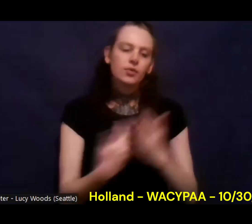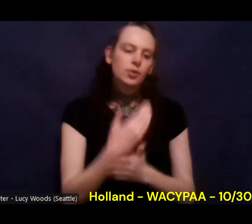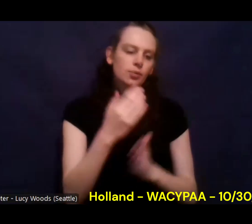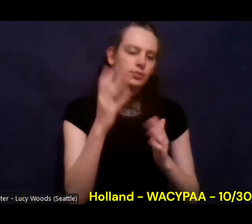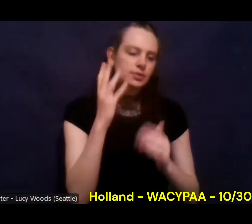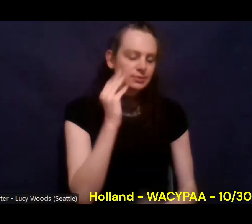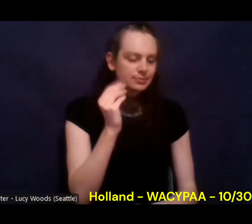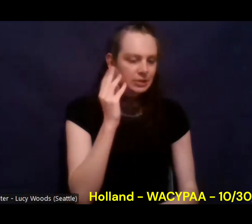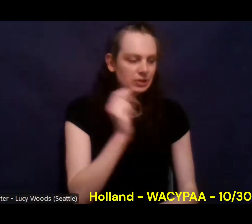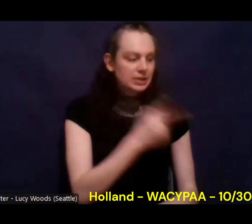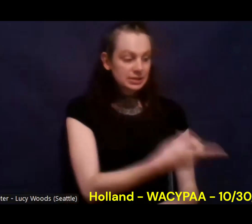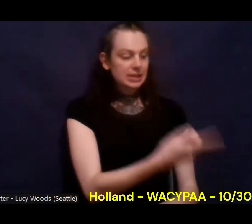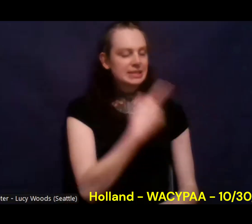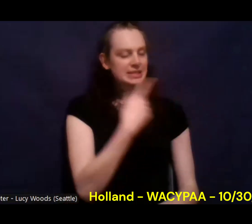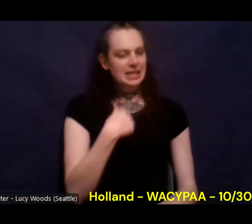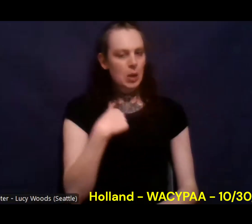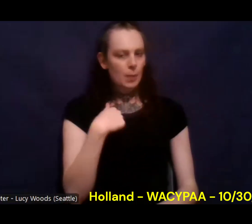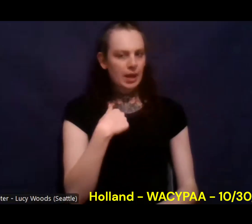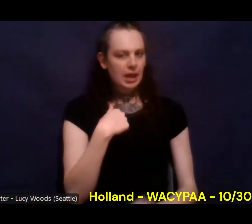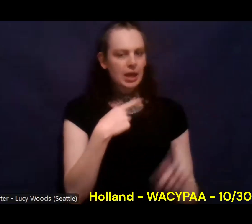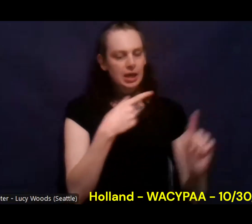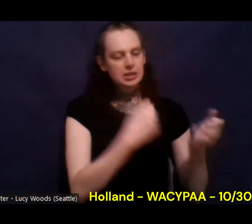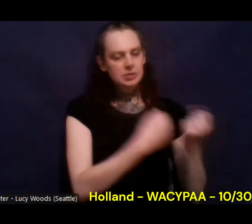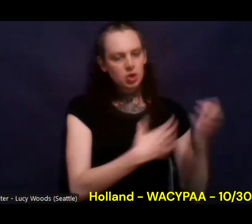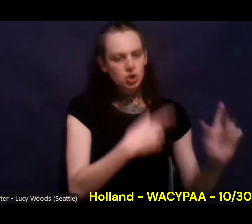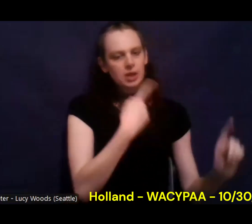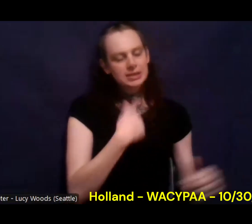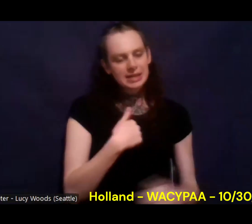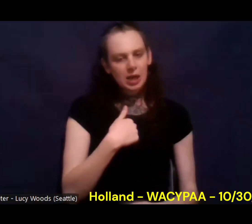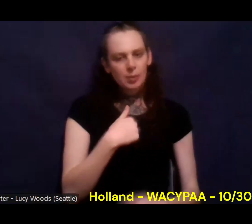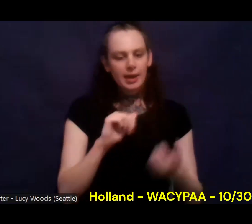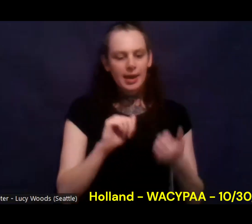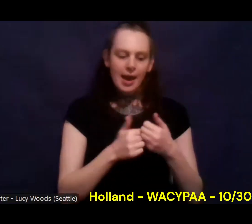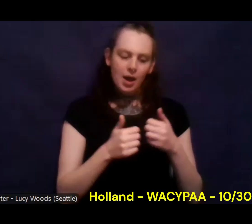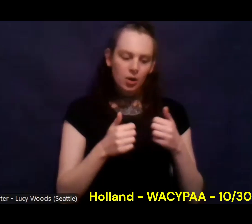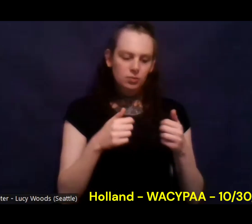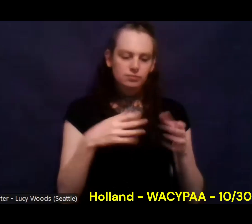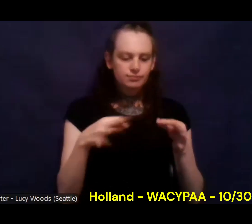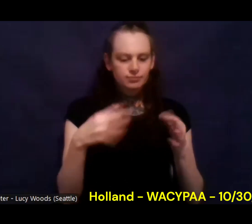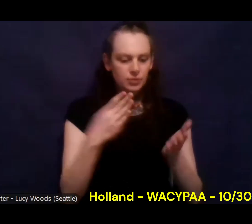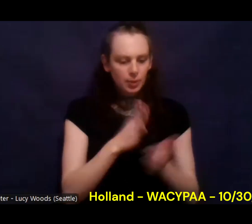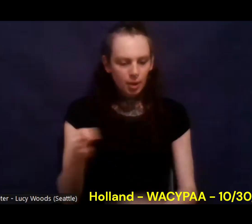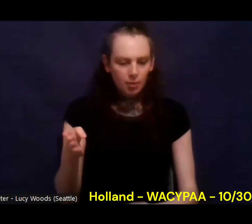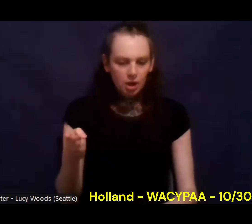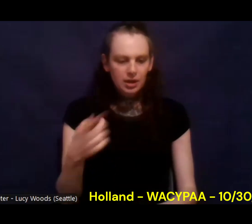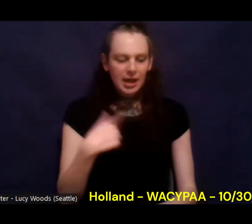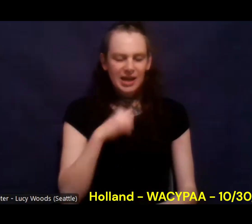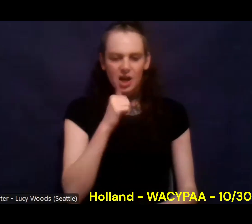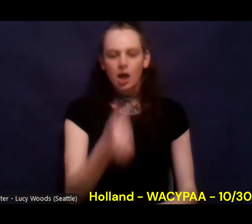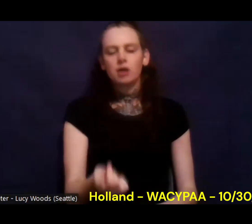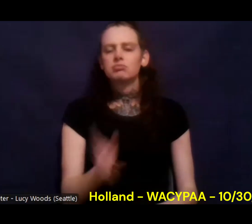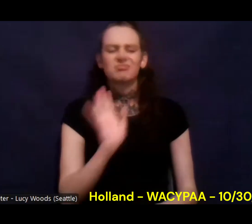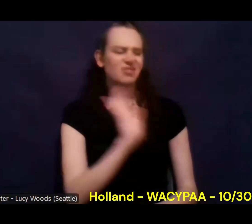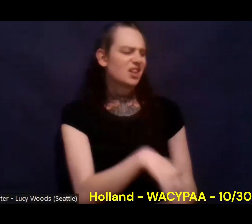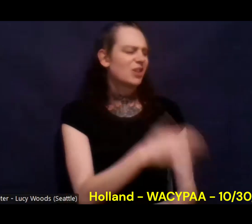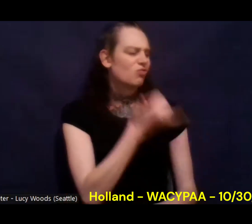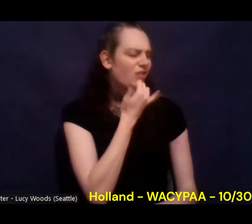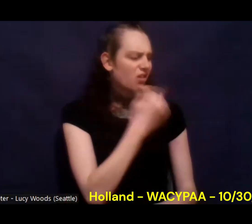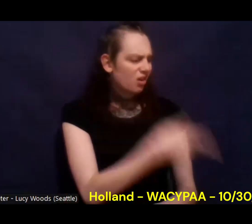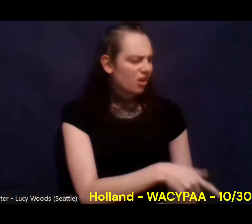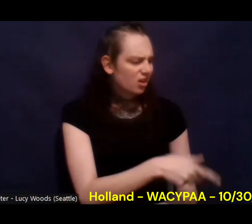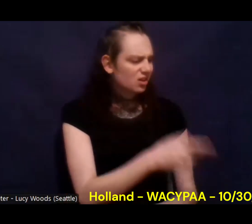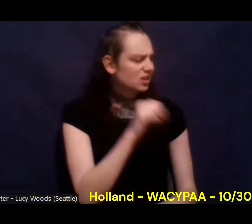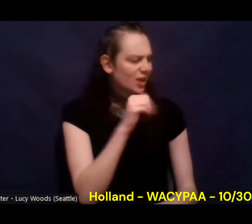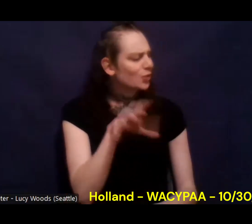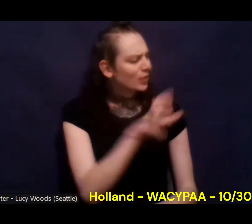going to tell me how he took me through the book and what he did, I wouldn't initially go, well, that's wrong. That's not how I've done it before. Well,